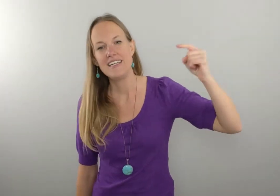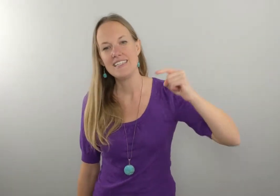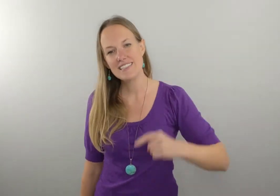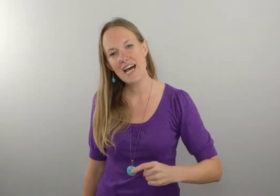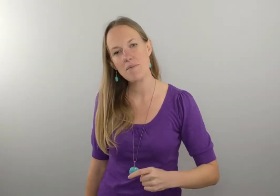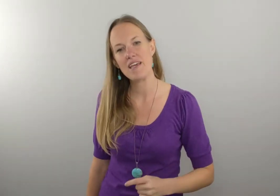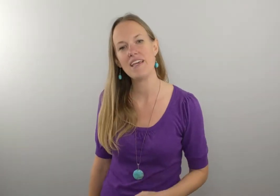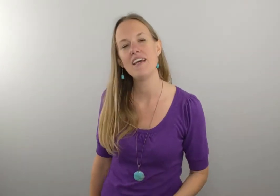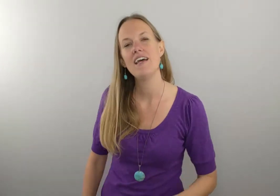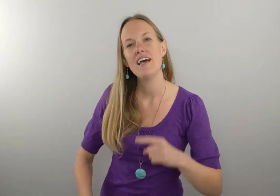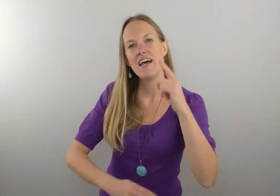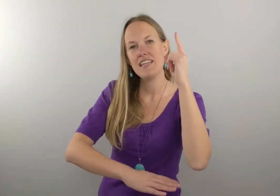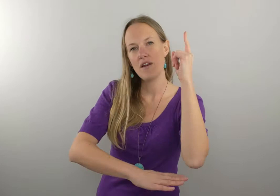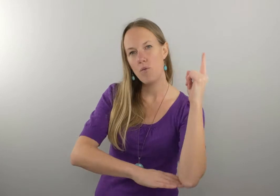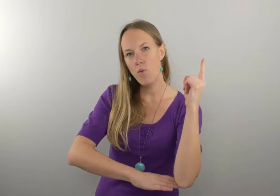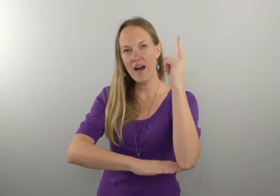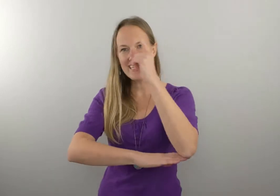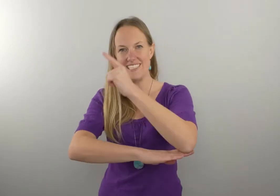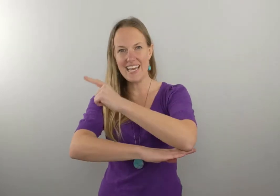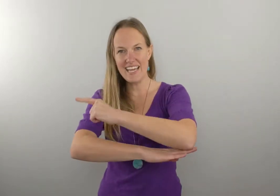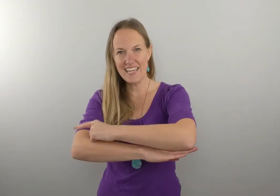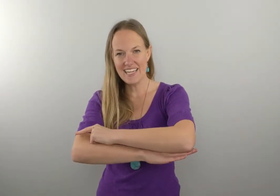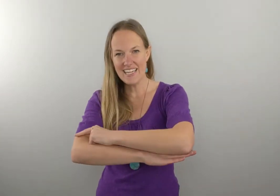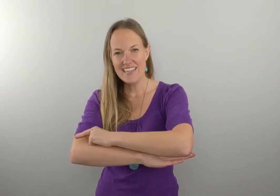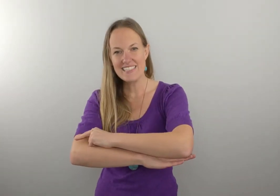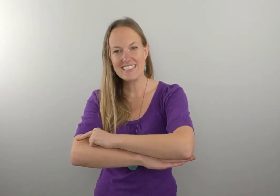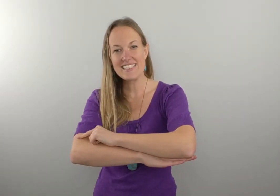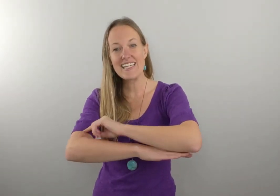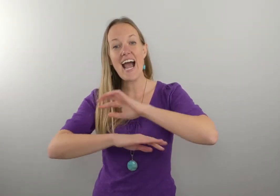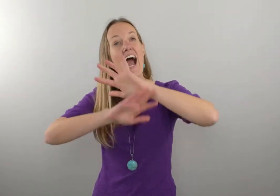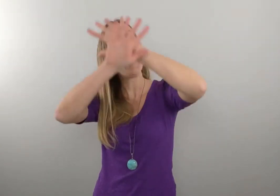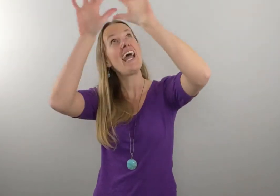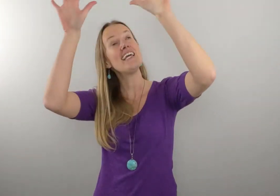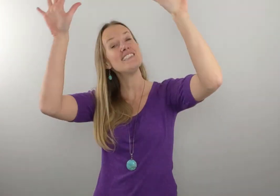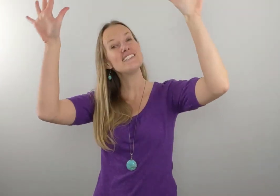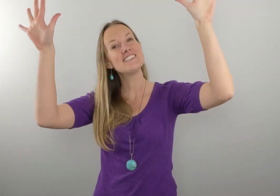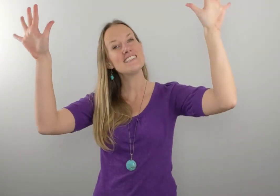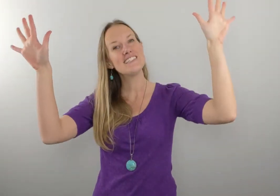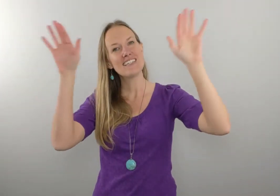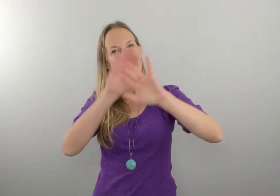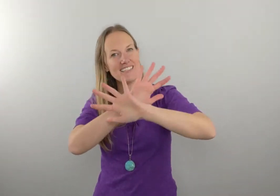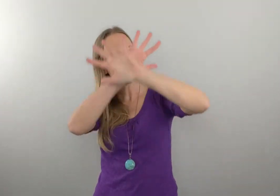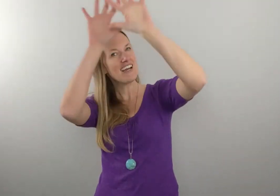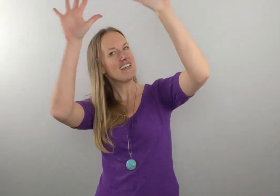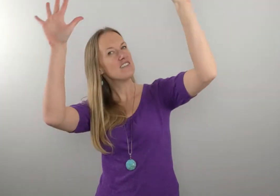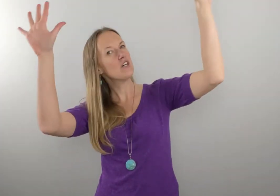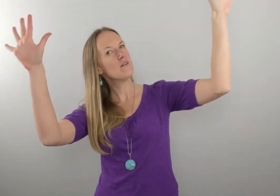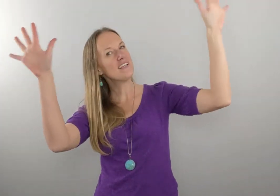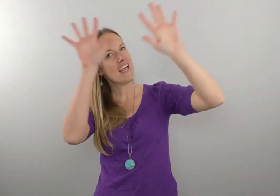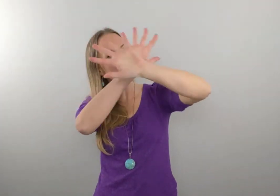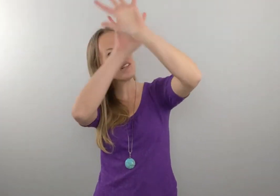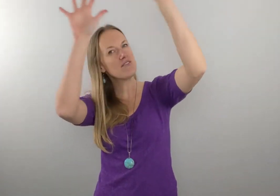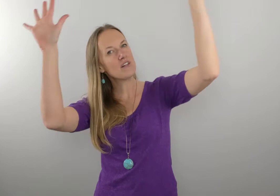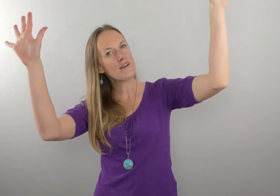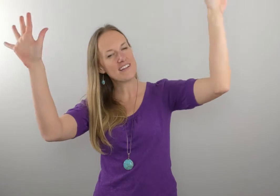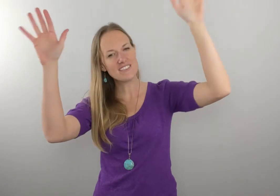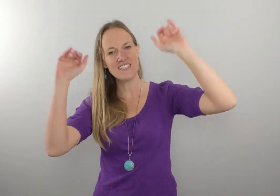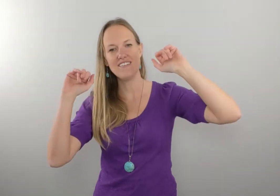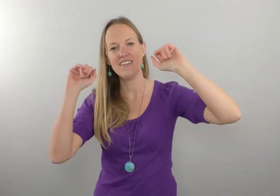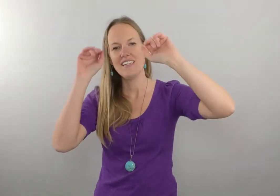His coming. And then one day, the skies, okay, so kind of showing the atmosphere around you.